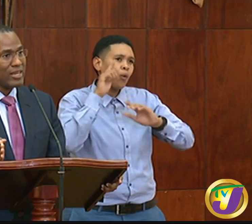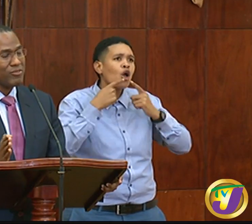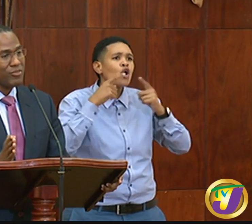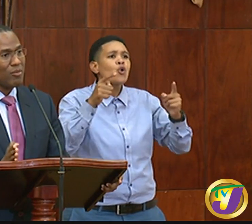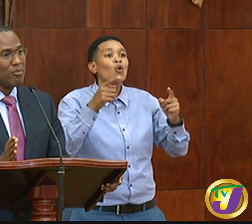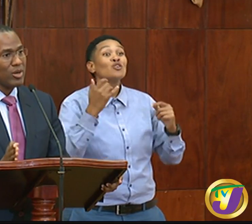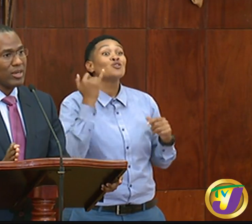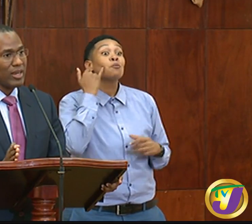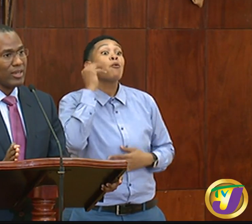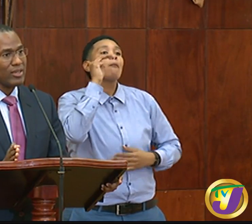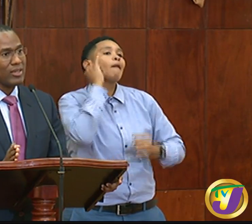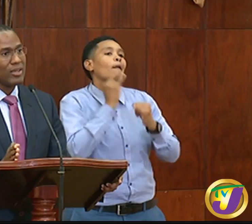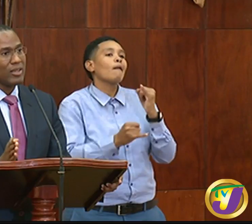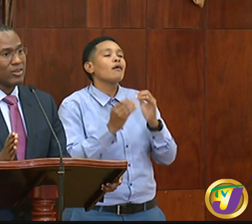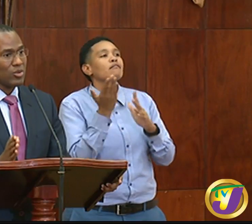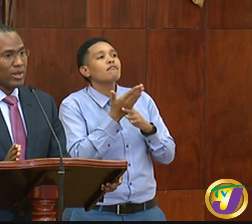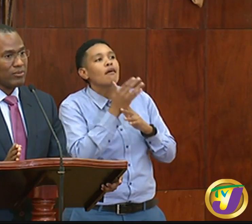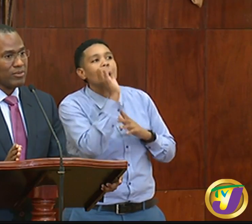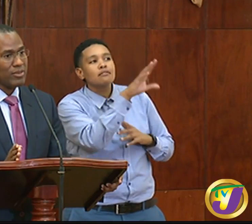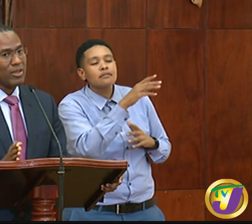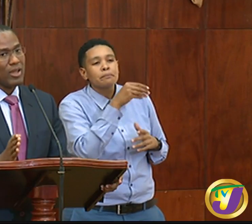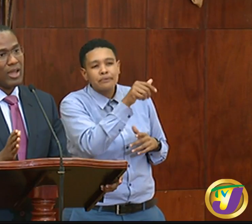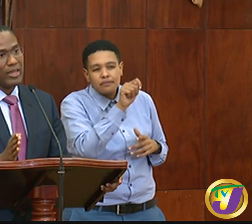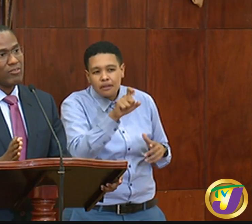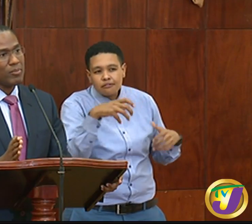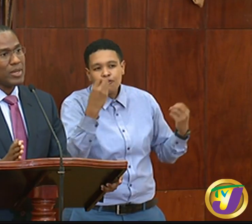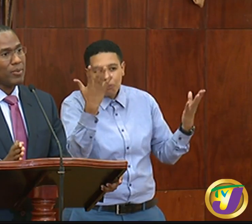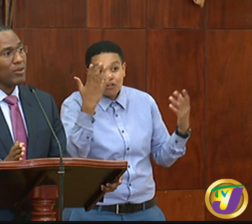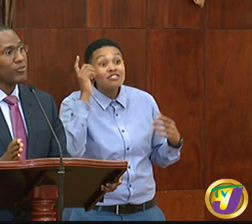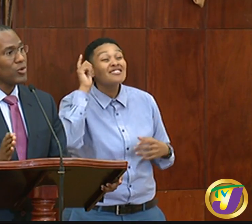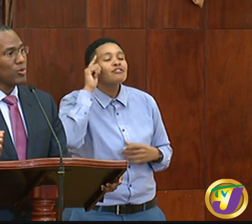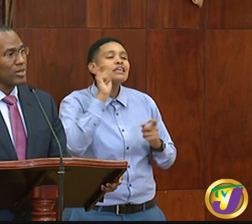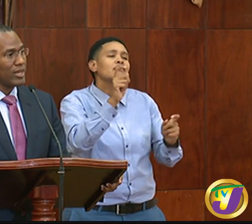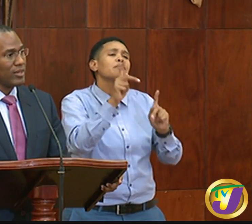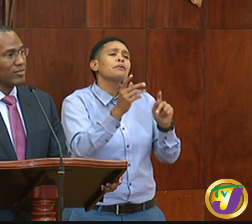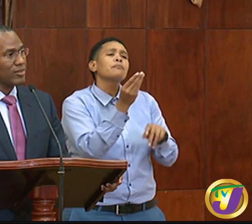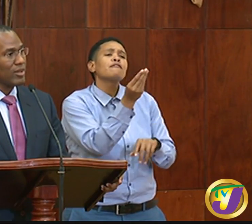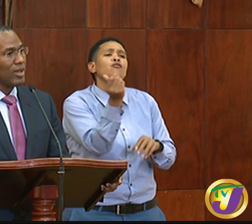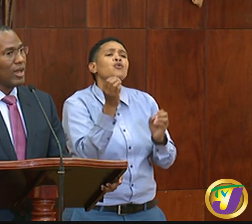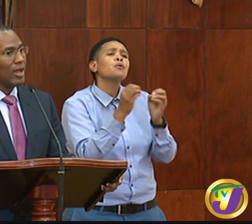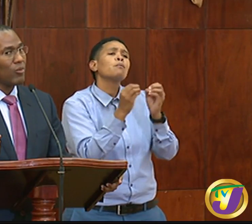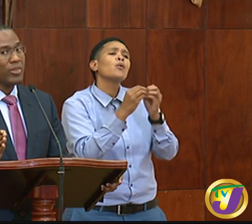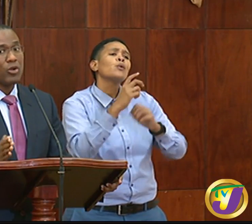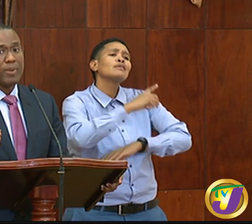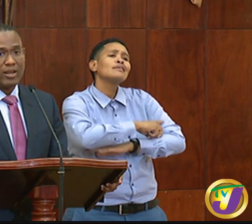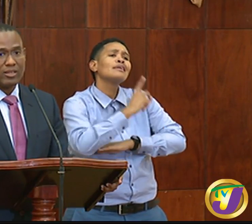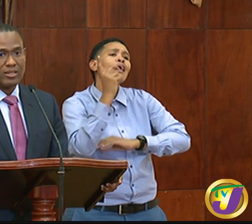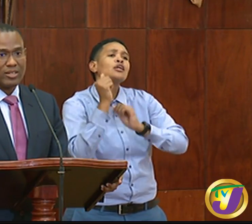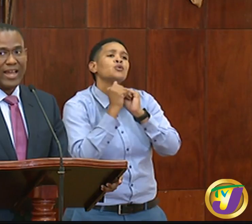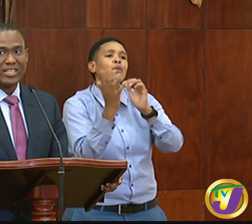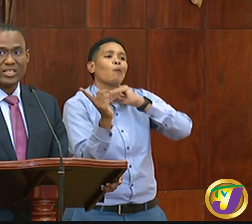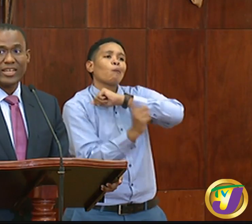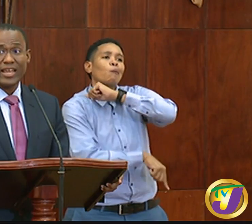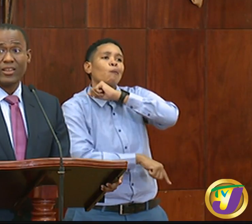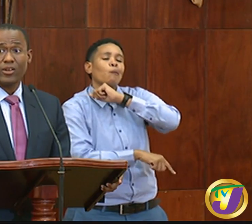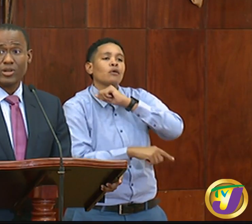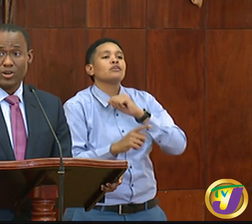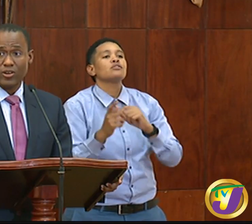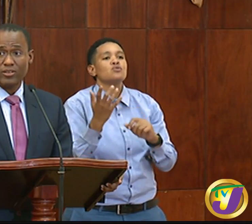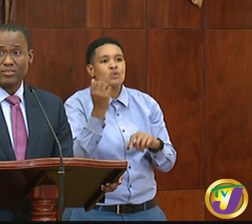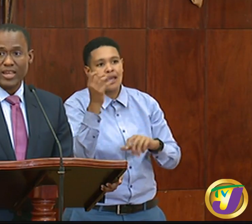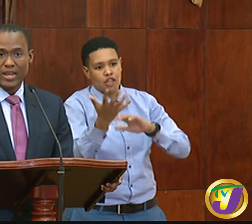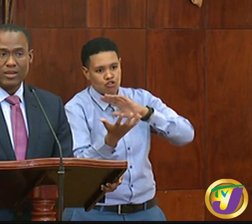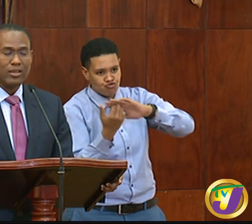the date from Monday, the 12th, giving people a few more days without penalty to actually get